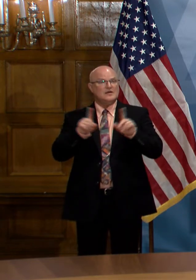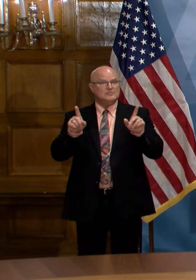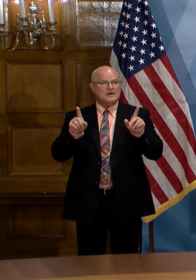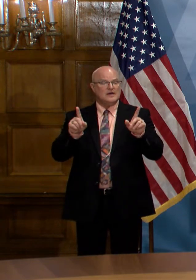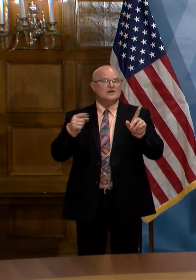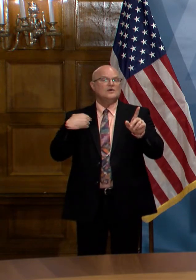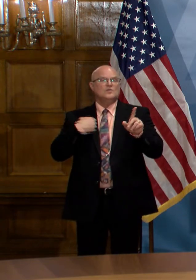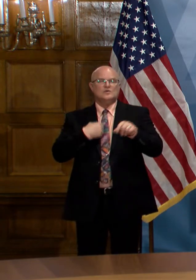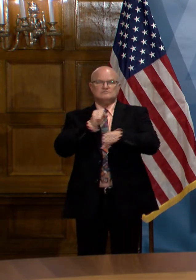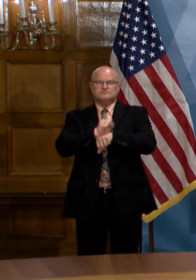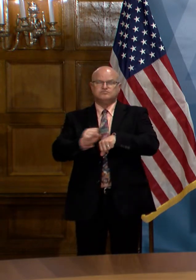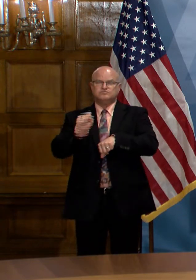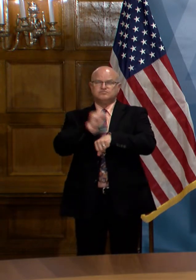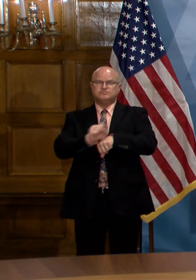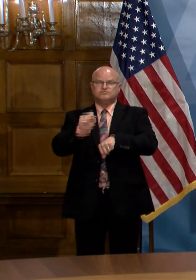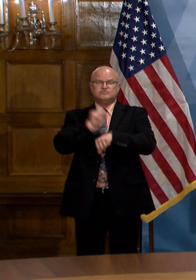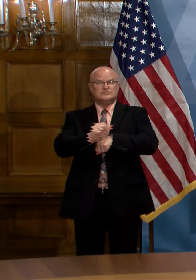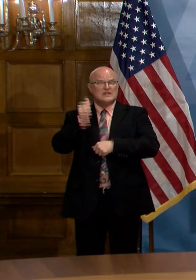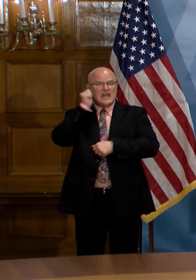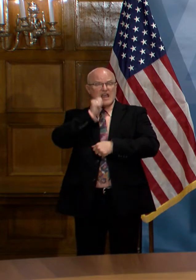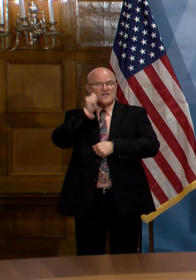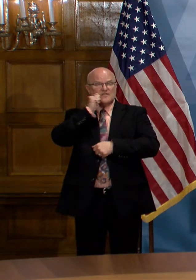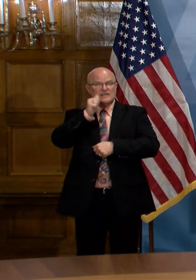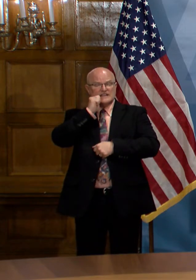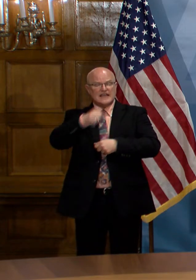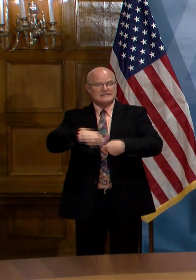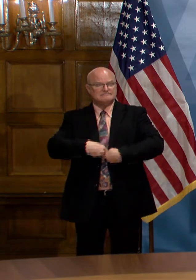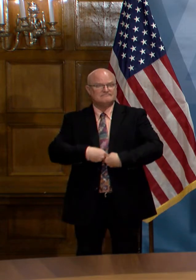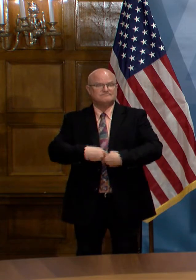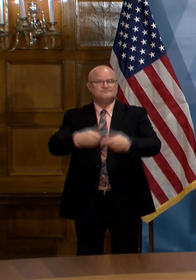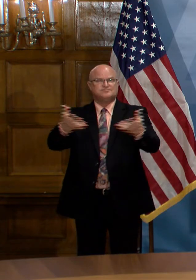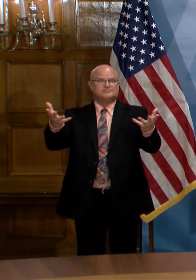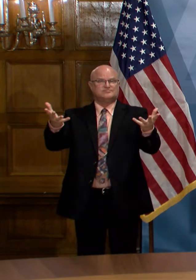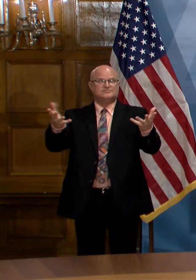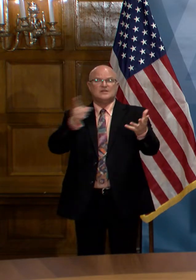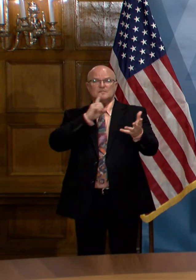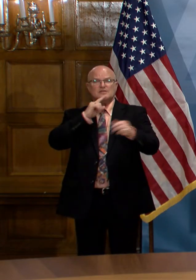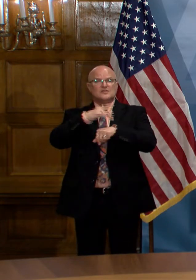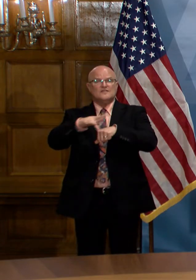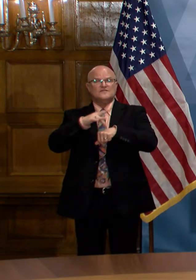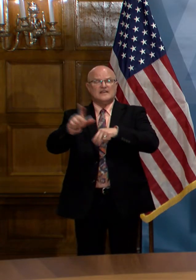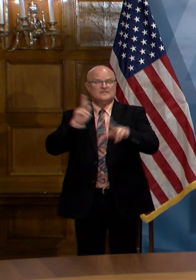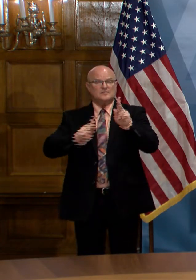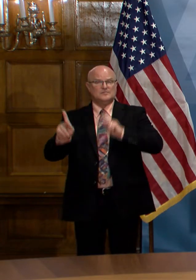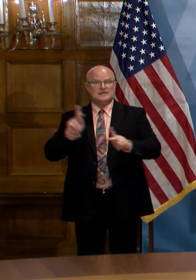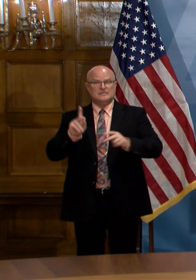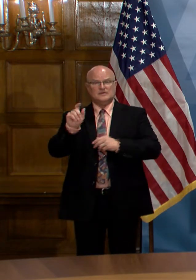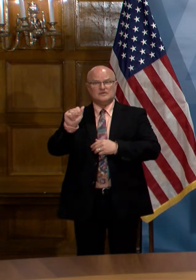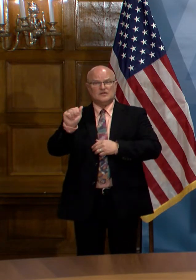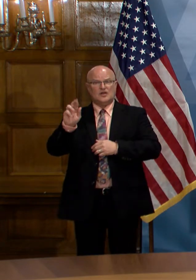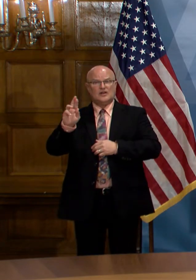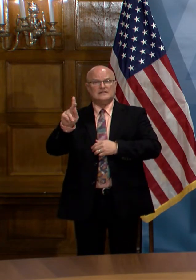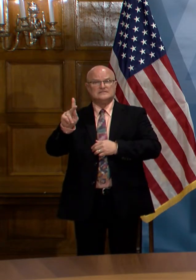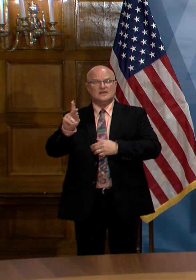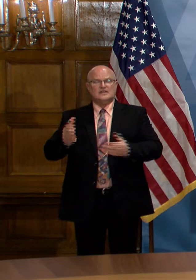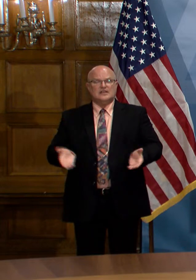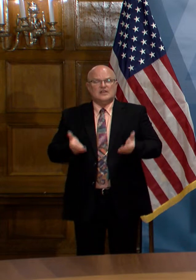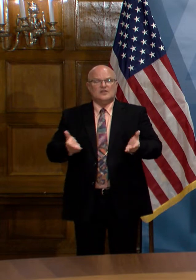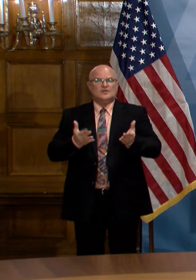that we're working very hard every day to get that out and to make sure it's available to every Arkansan and to encourage them to